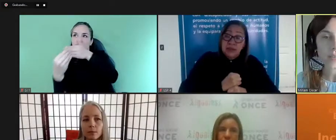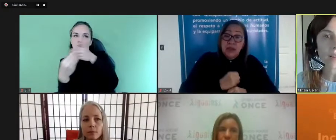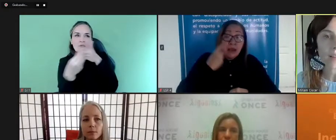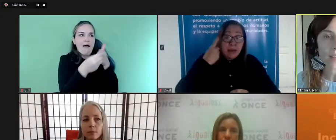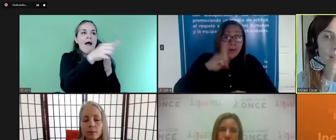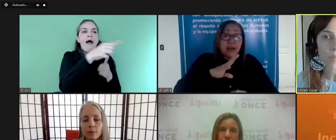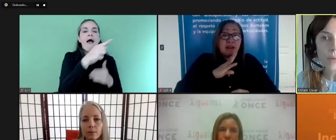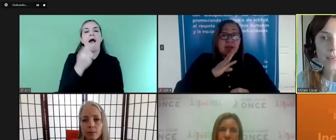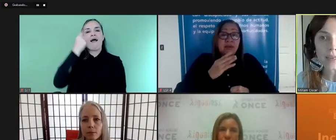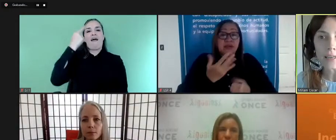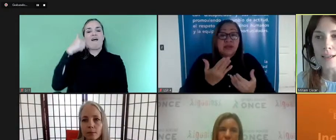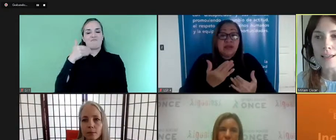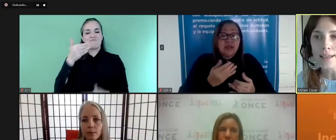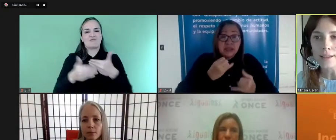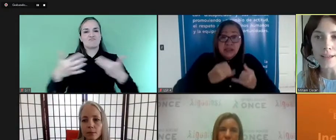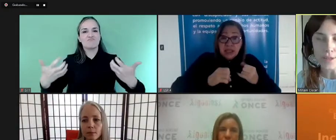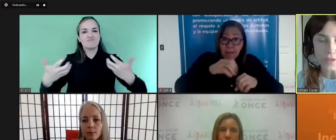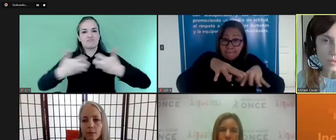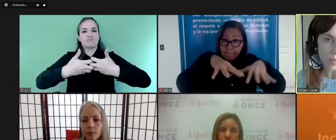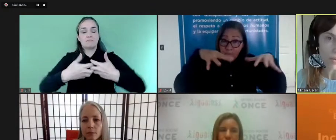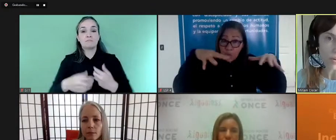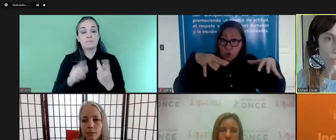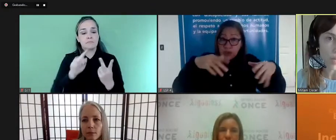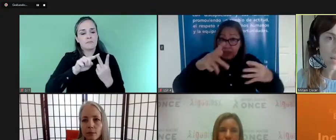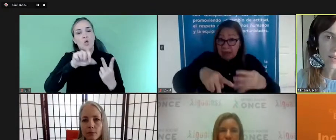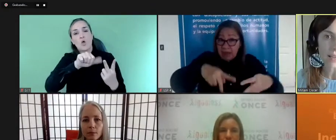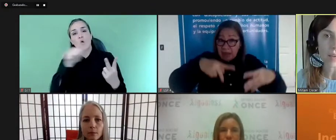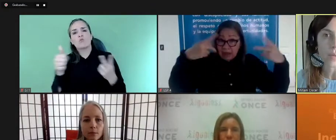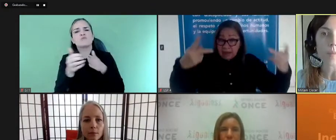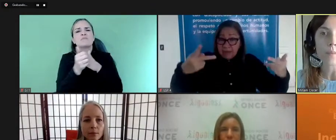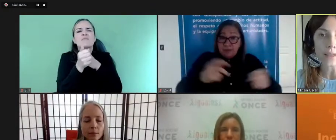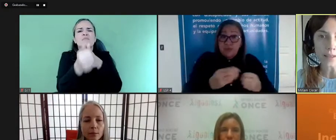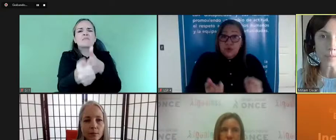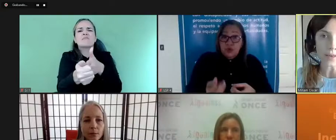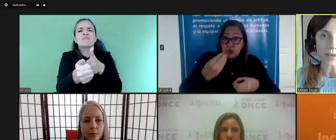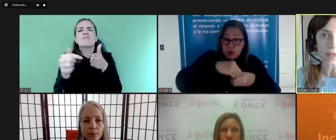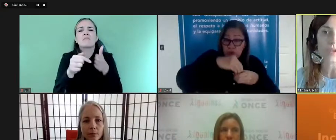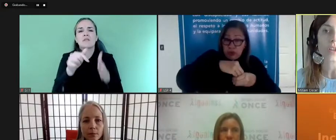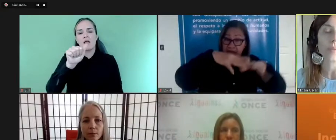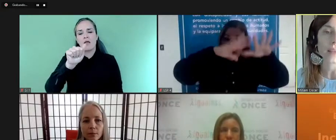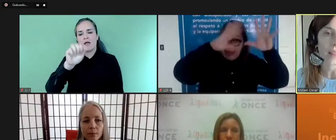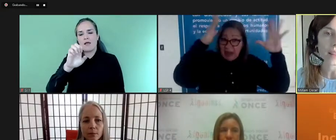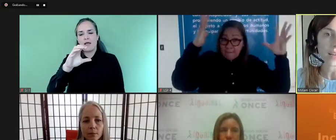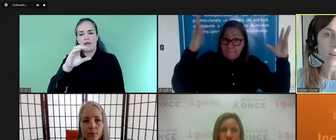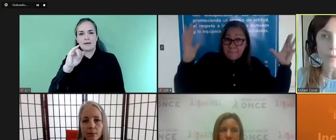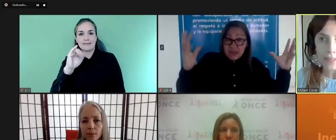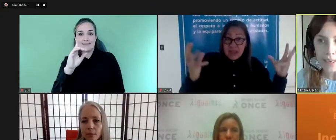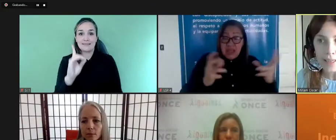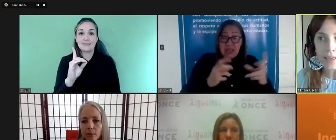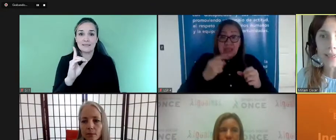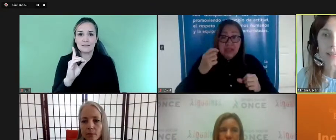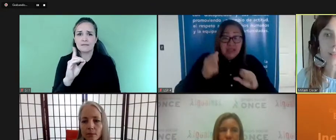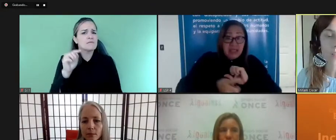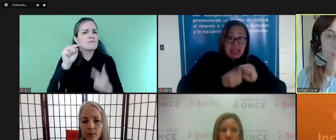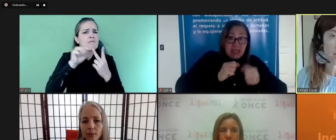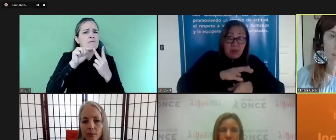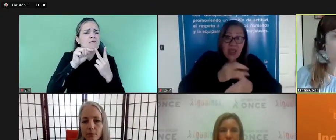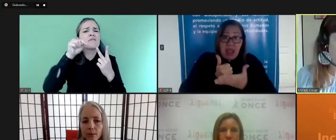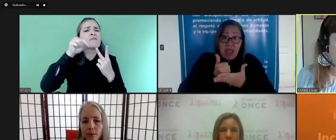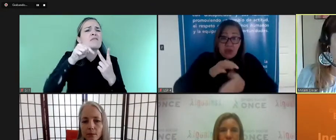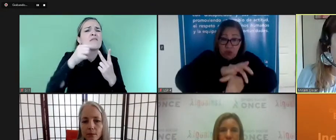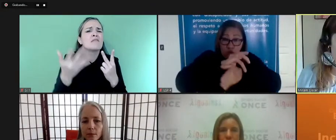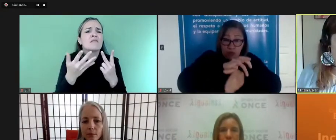aspects in all of our corporations in all of our corporations so we also have the incorporation